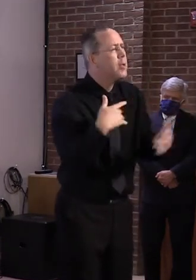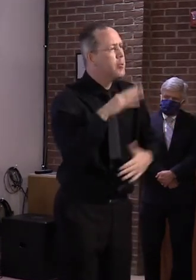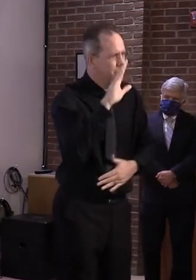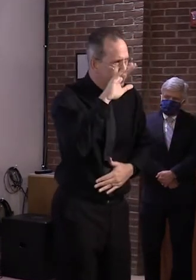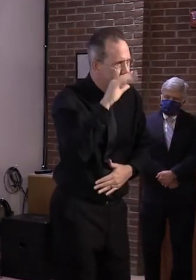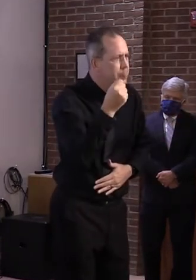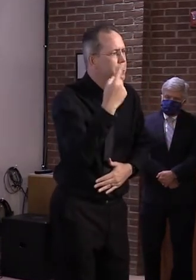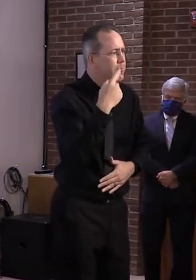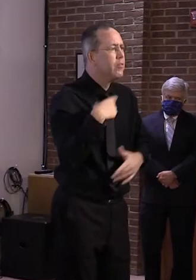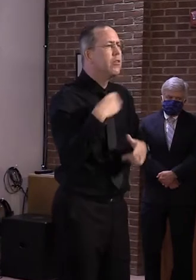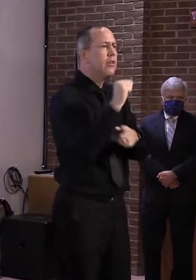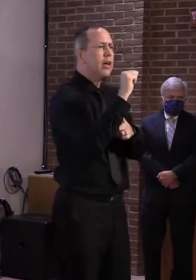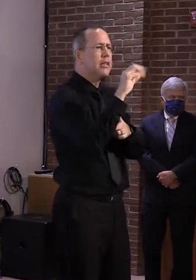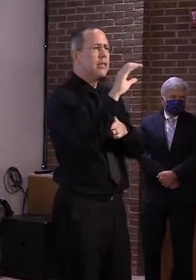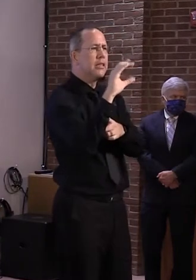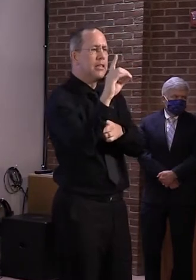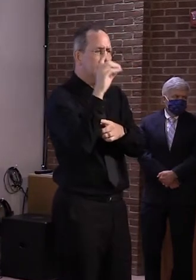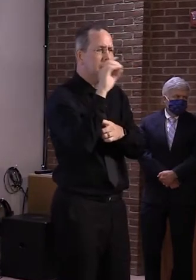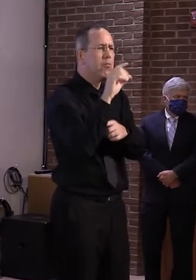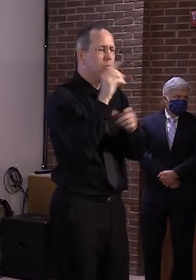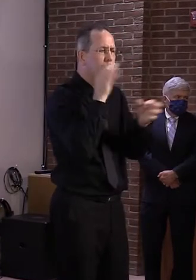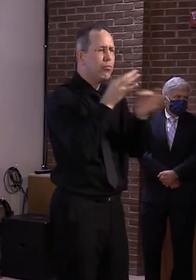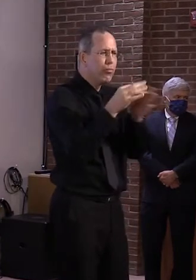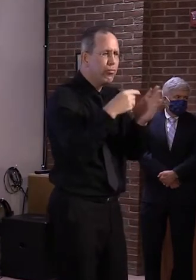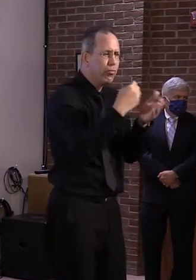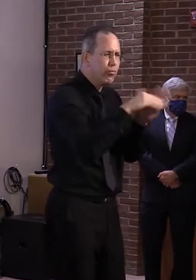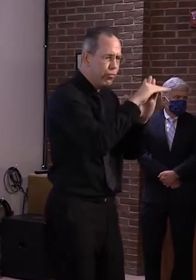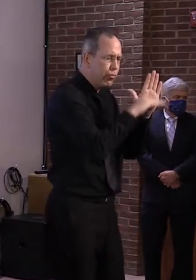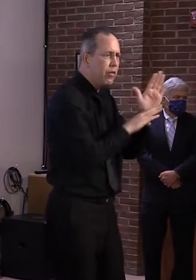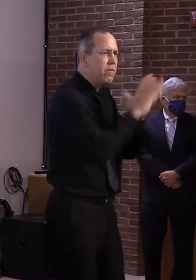updated its guidance, which again, you can find at